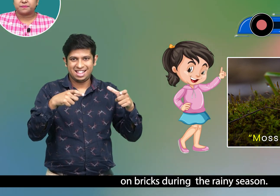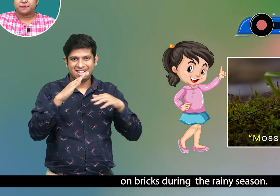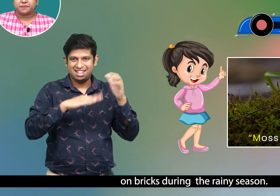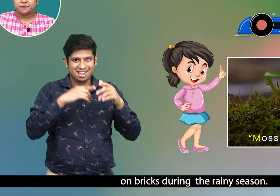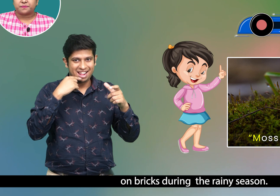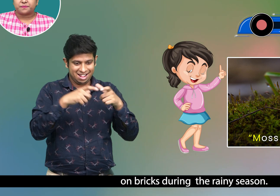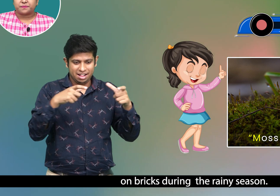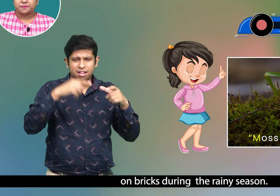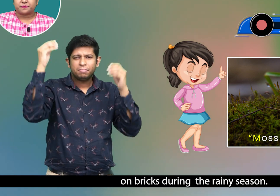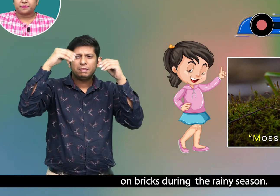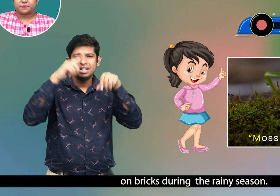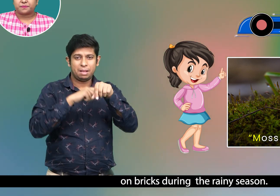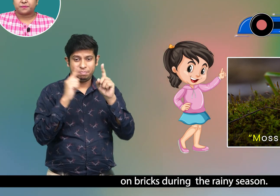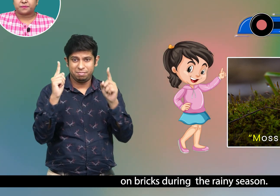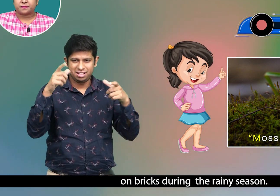season.